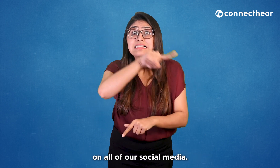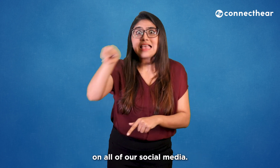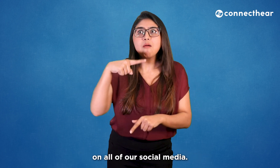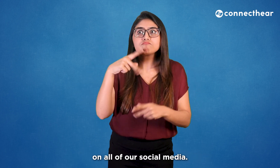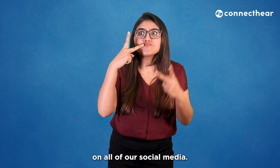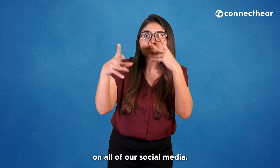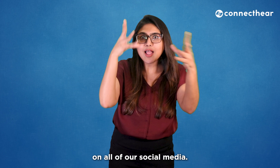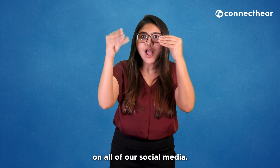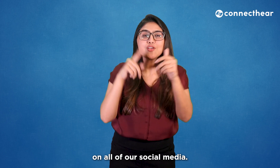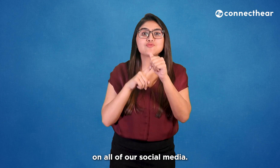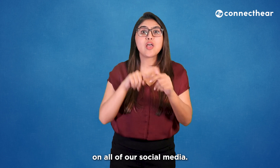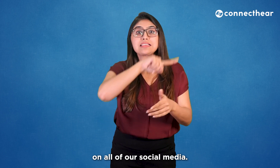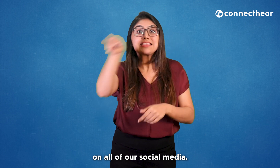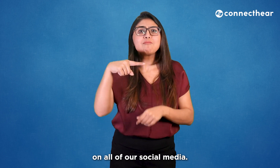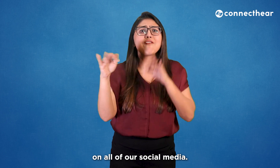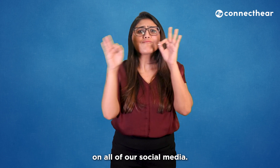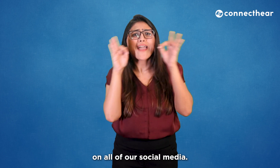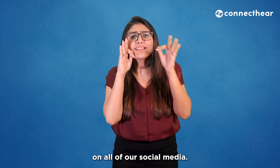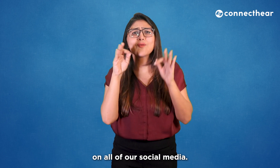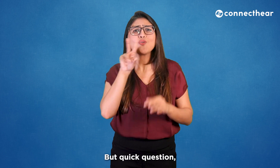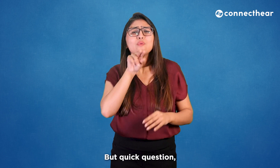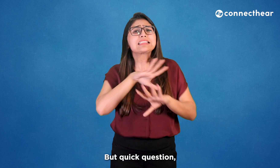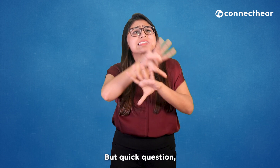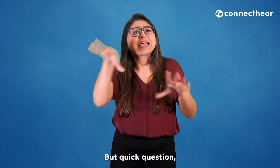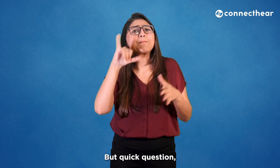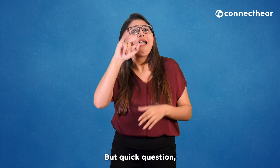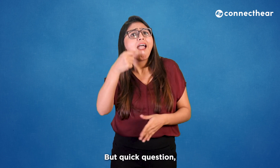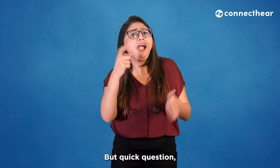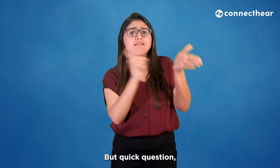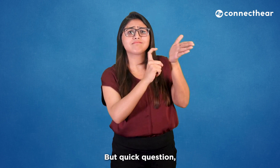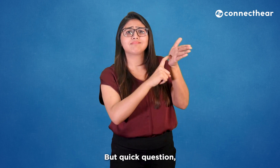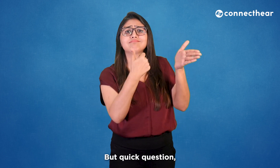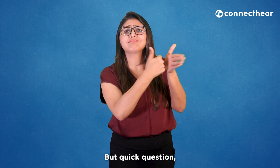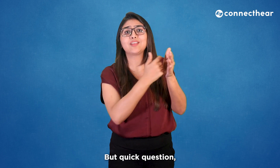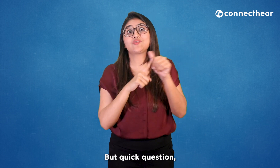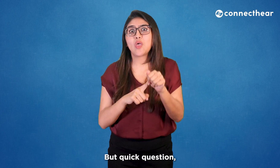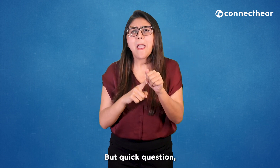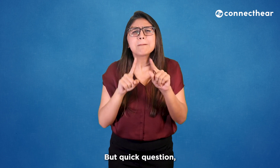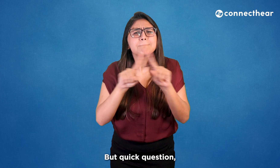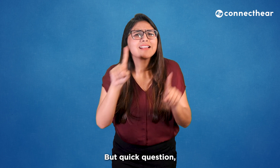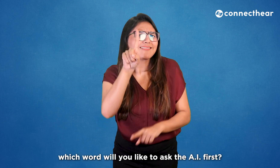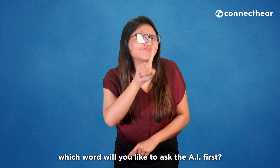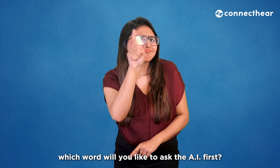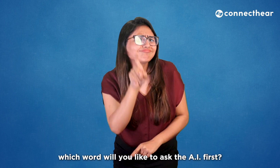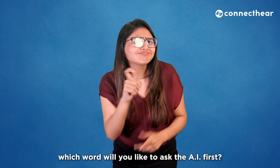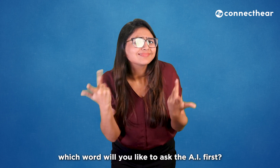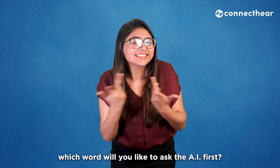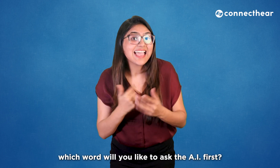on all of our social medias. But quick question. Which word will